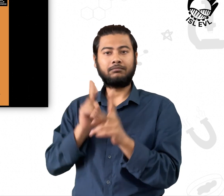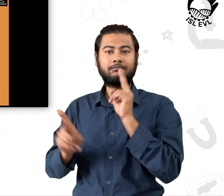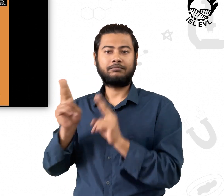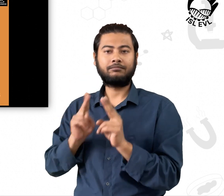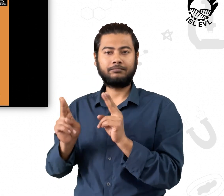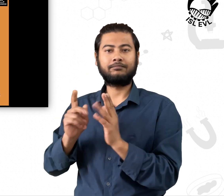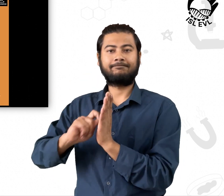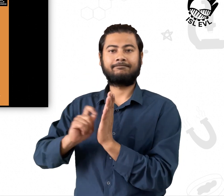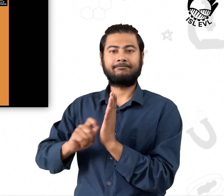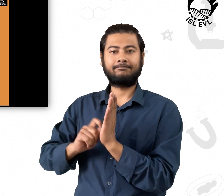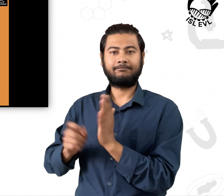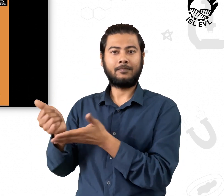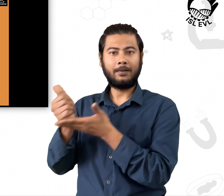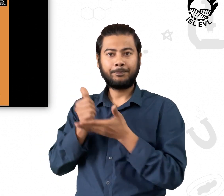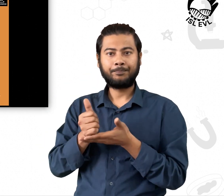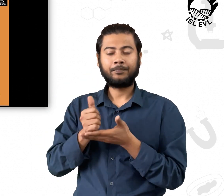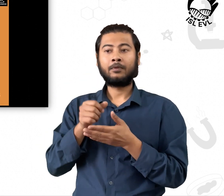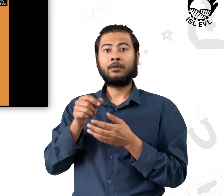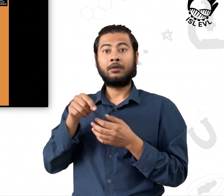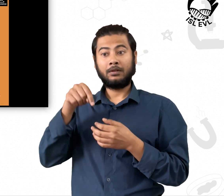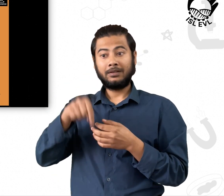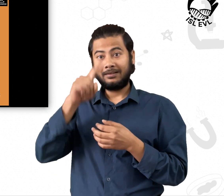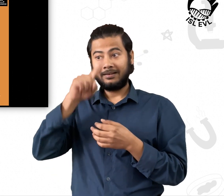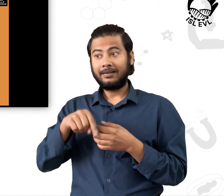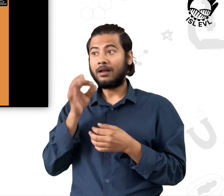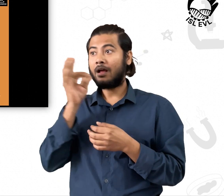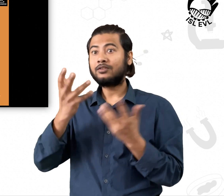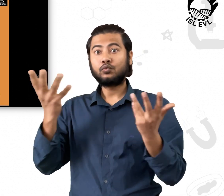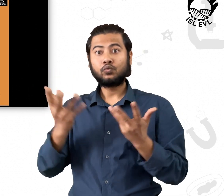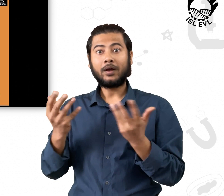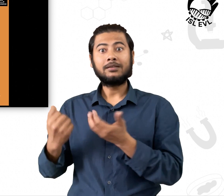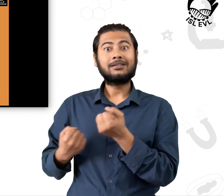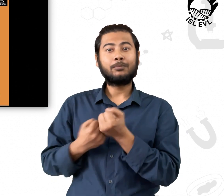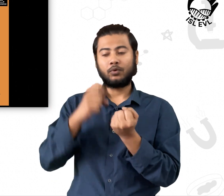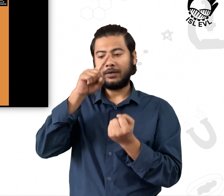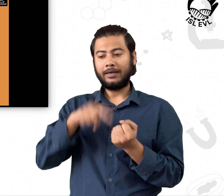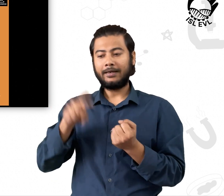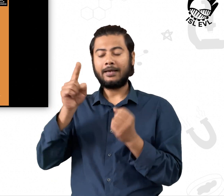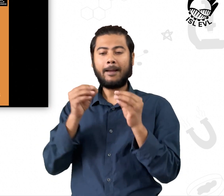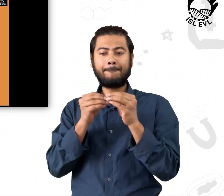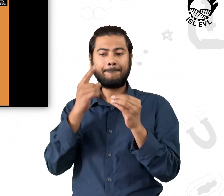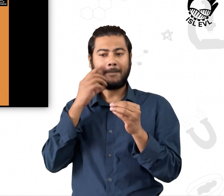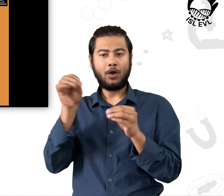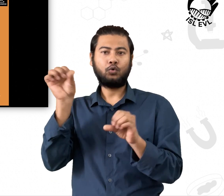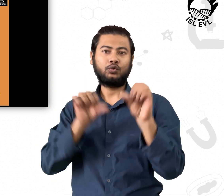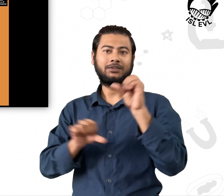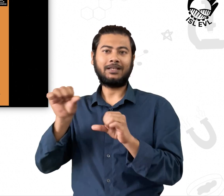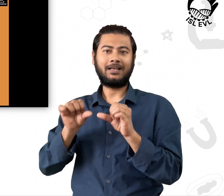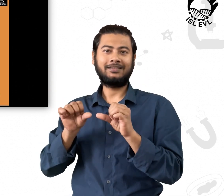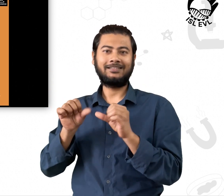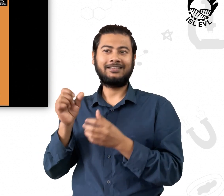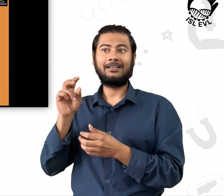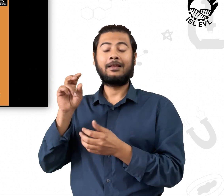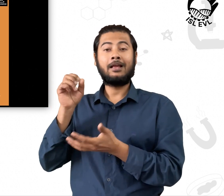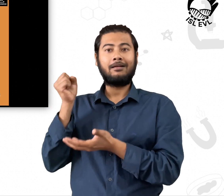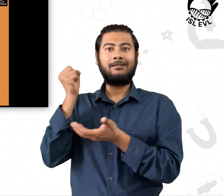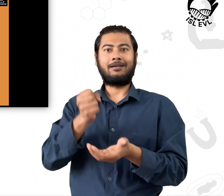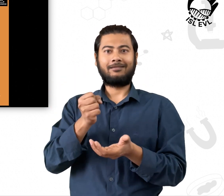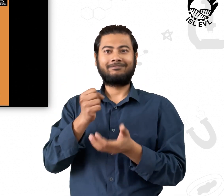of the podcast and transcribed the interview segment. India Asks Why is supported by India Bioscience's second outreach grant